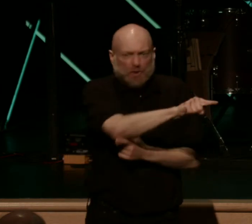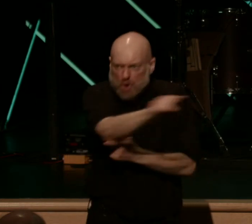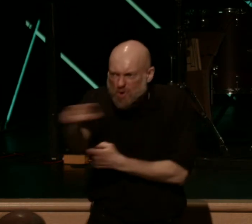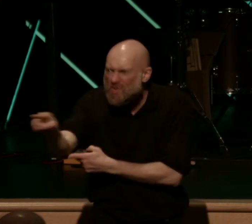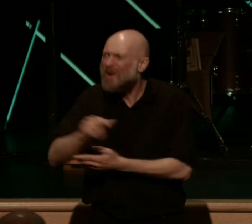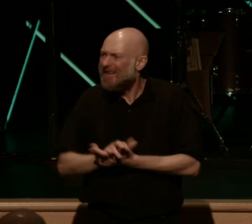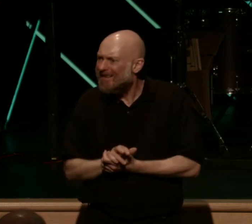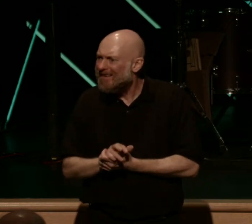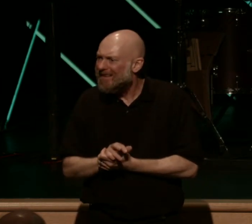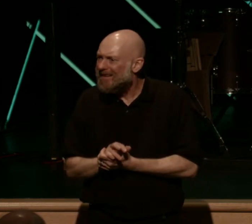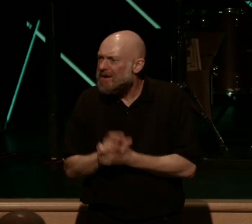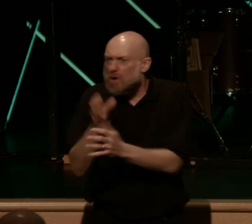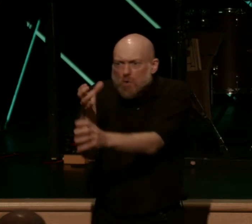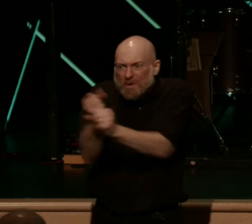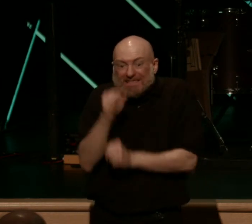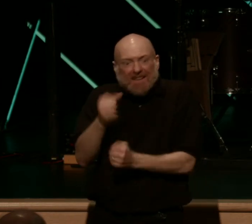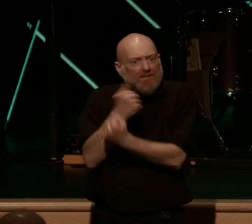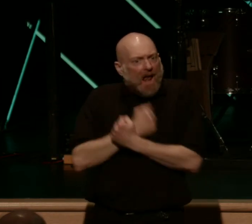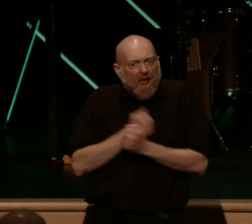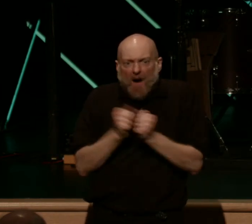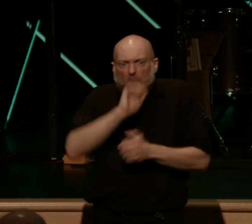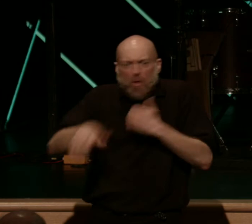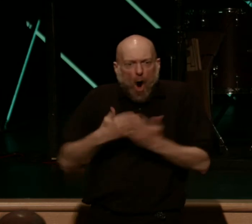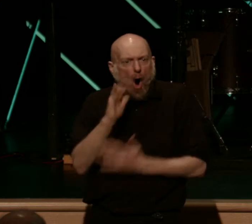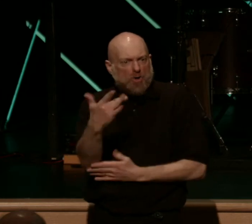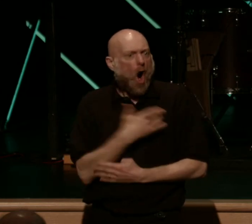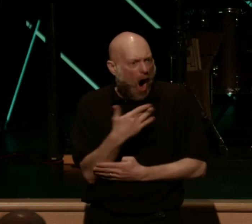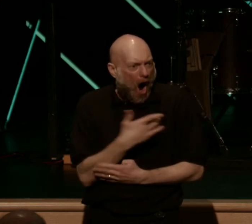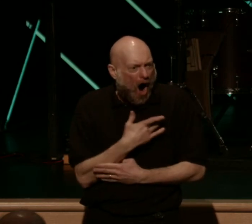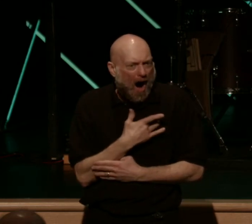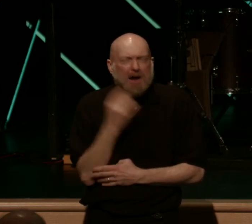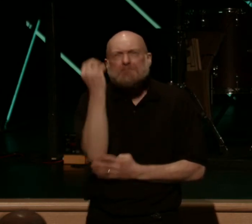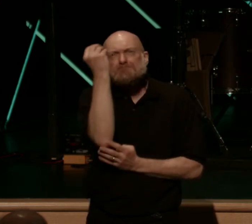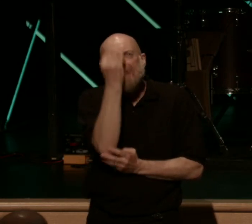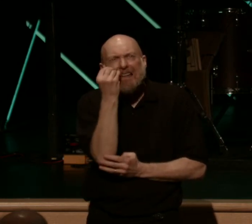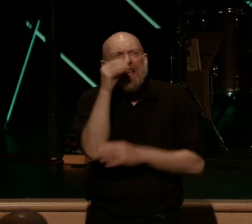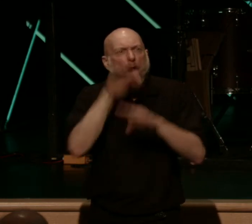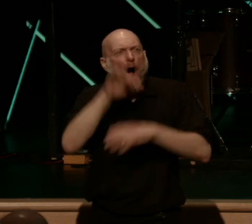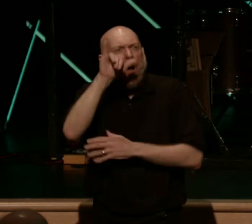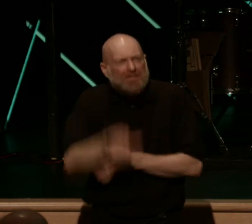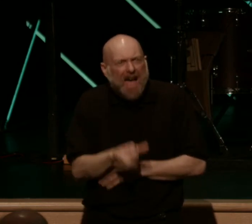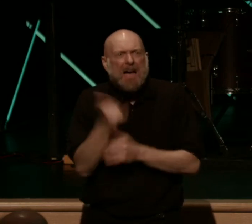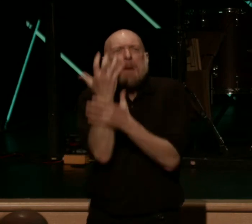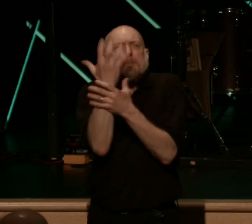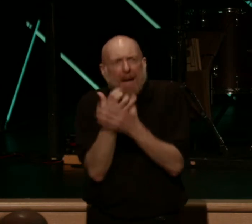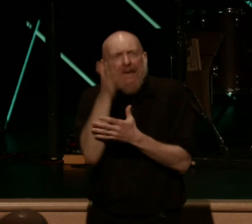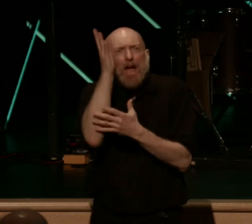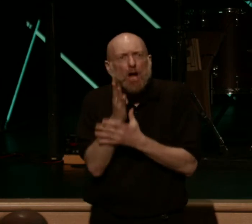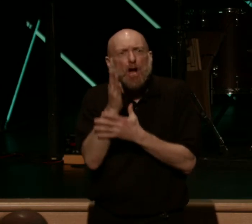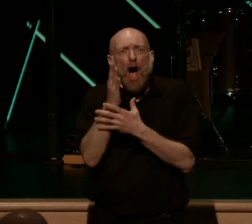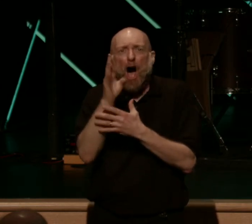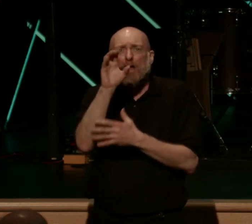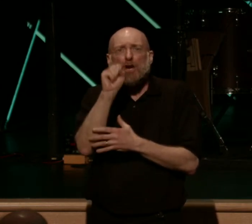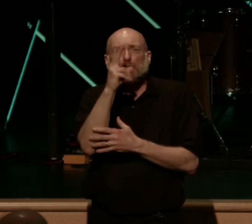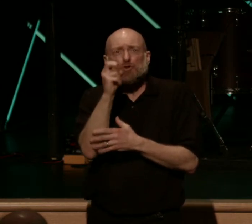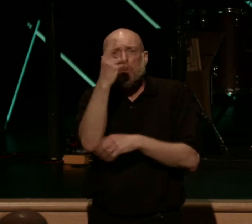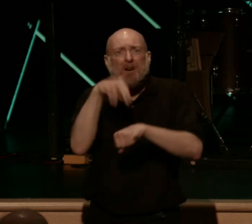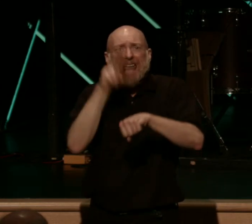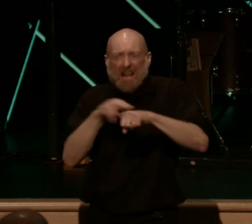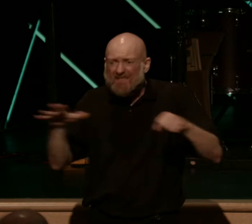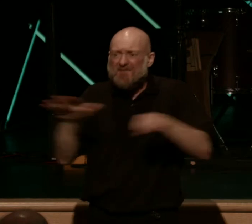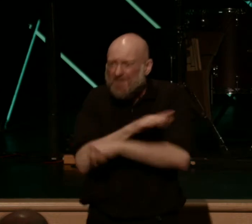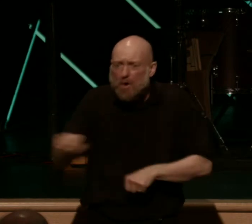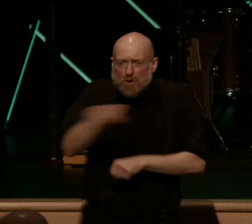you. Receive that love with all your heart. Meditate upon it. Beg that God would supernaturally fill